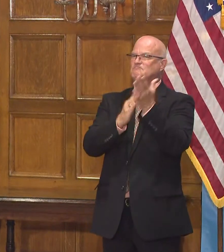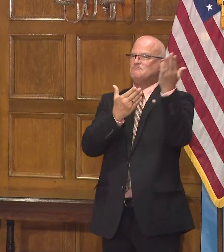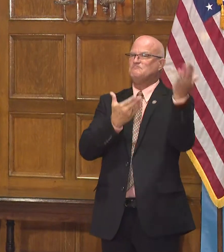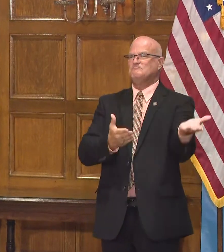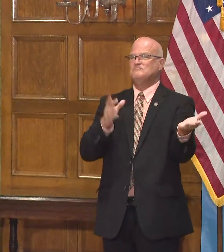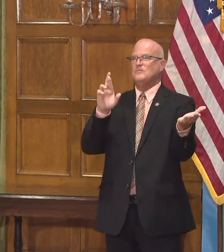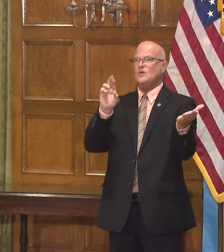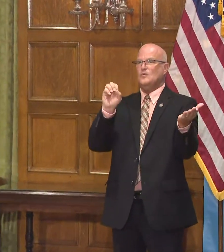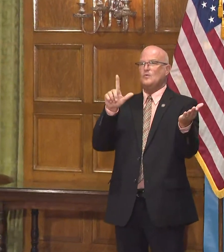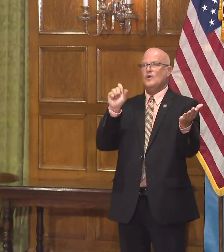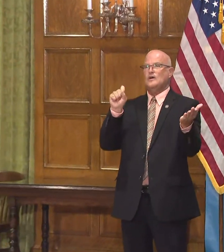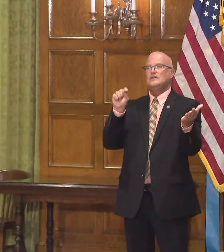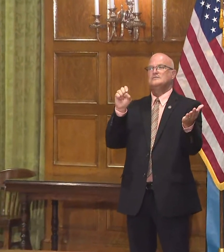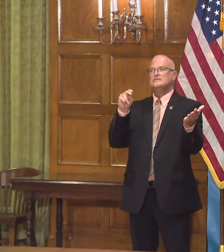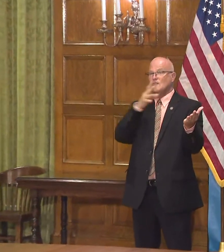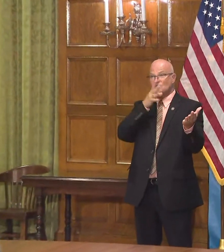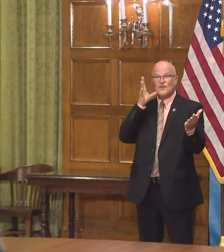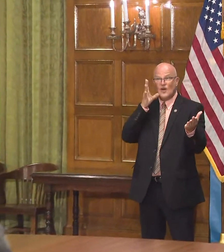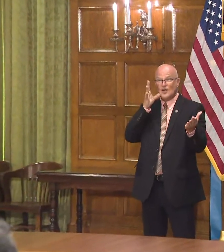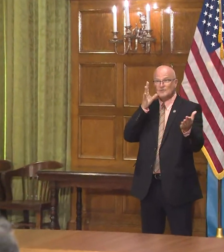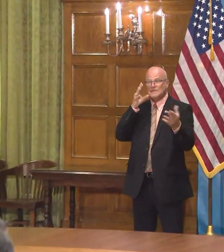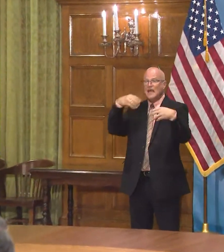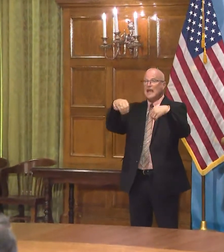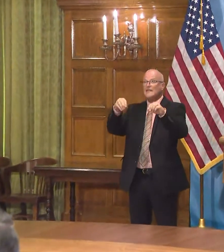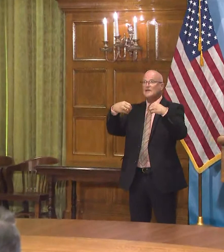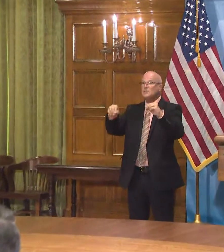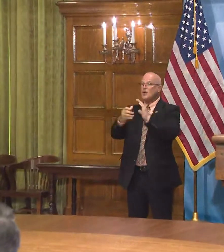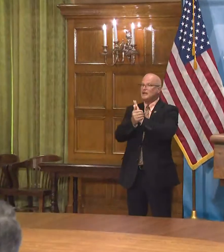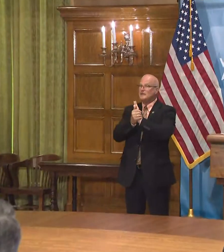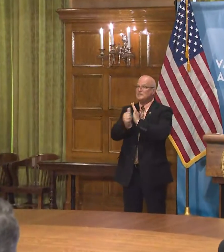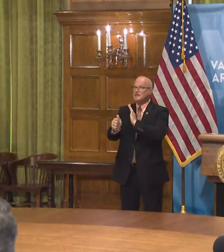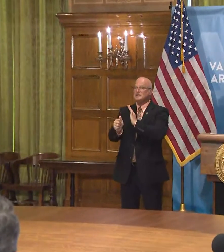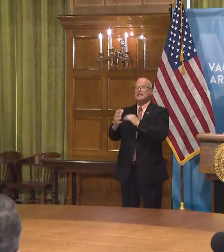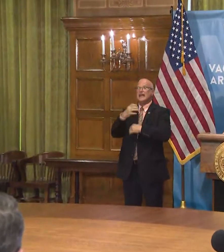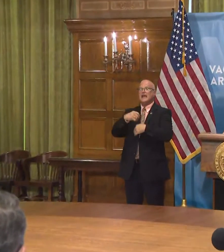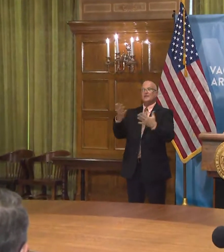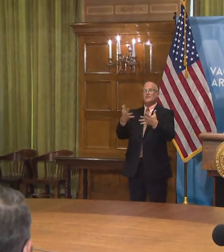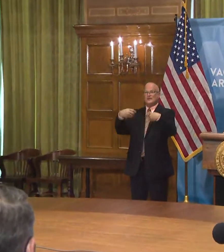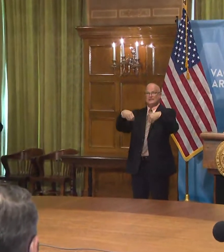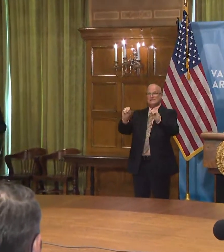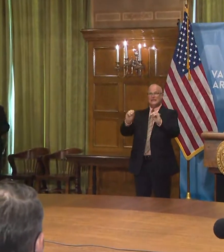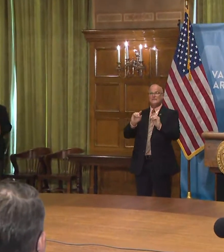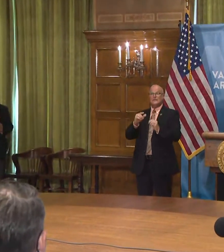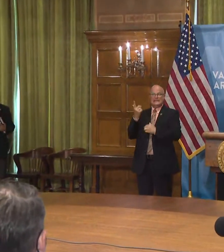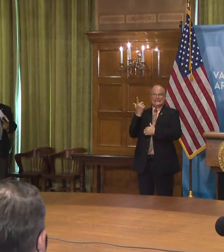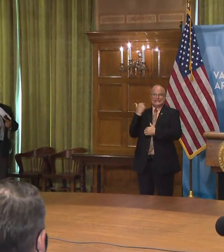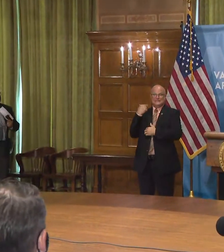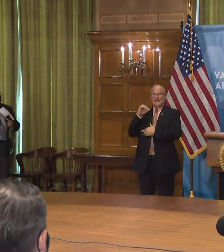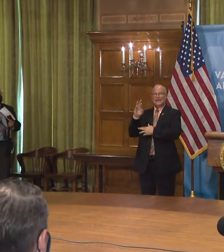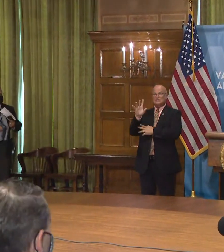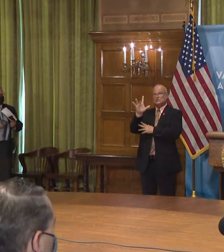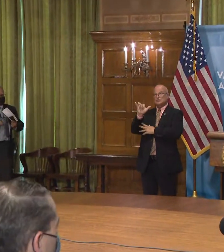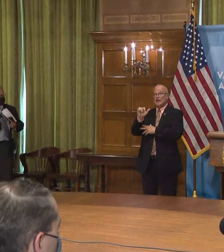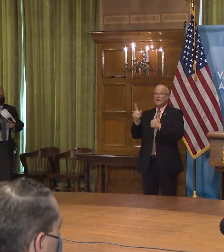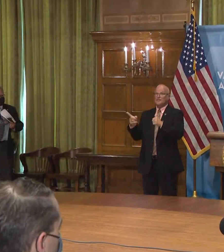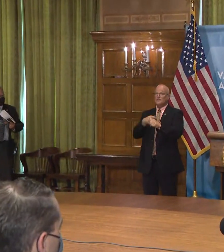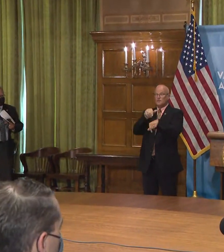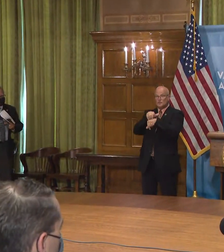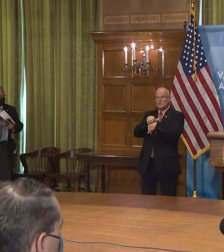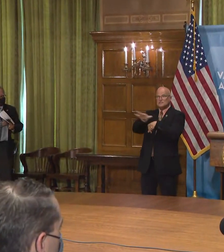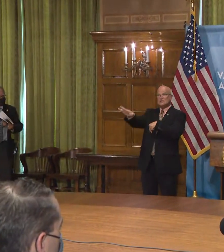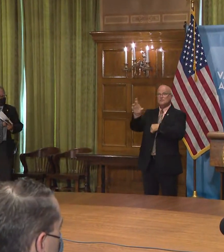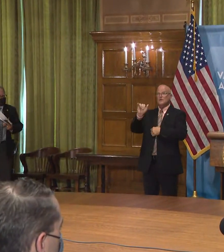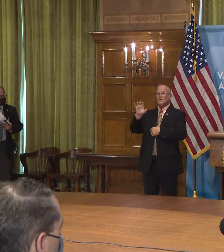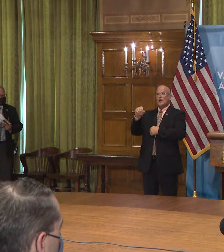Ralston Farms and their marketing ability and their product. This past July, their first shipment of